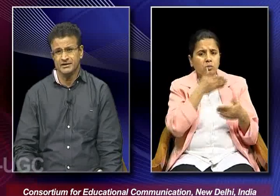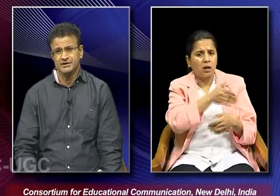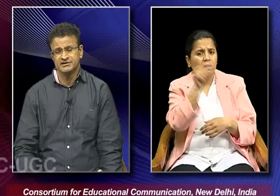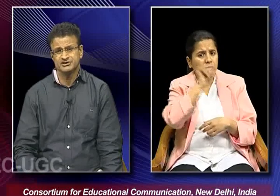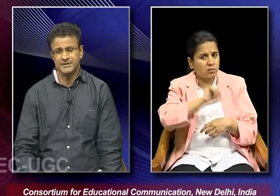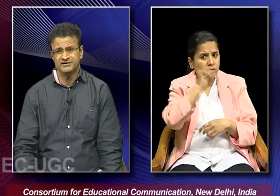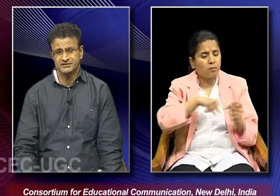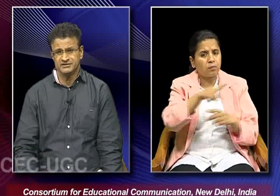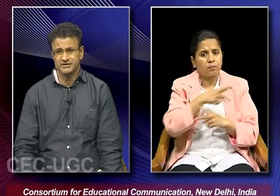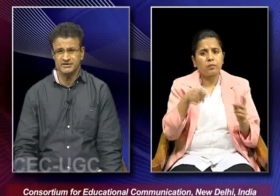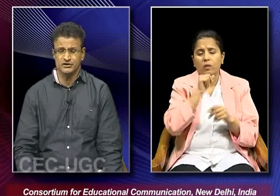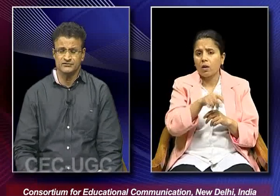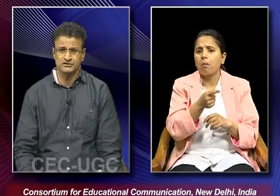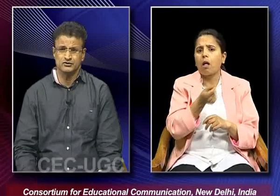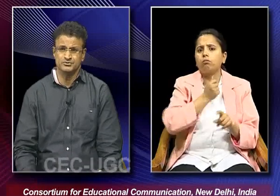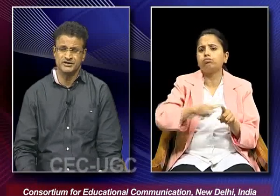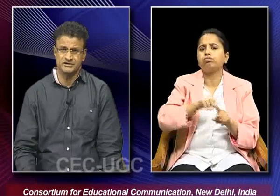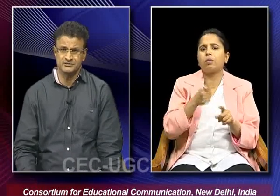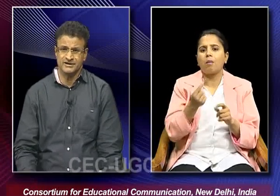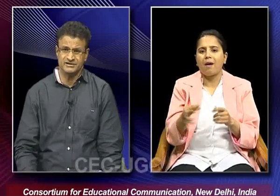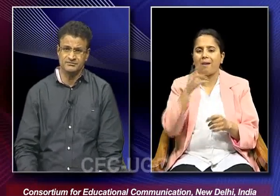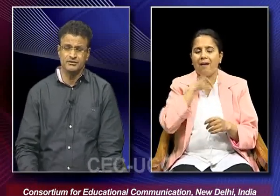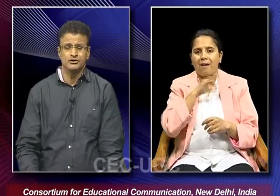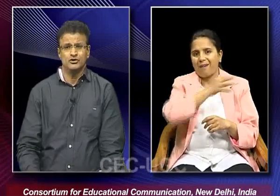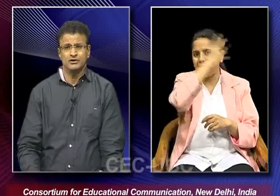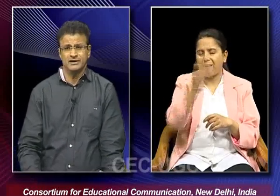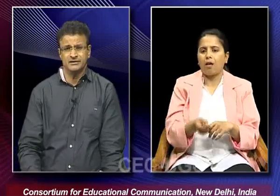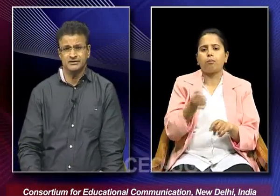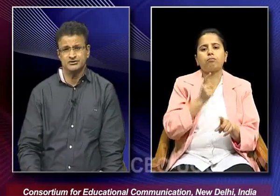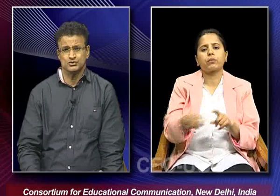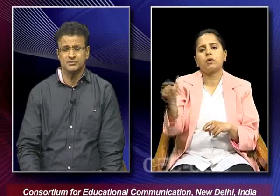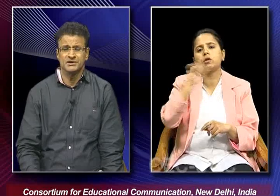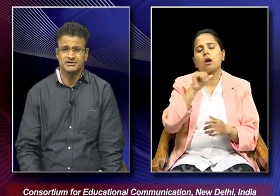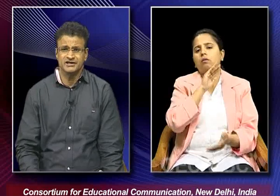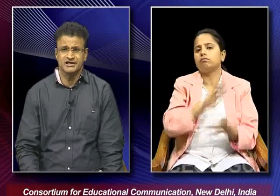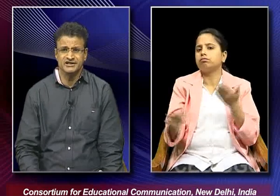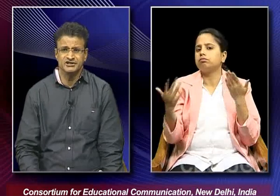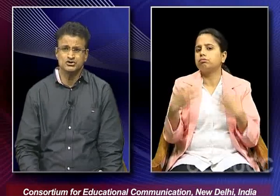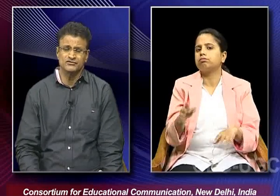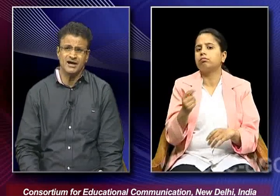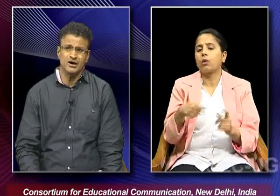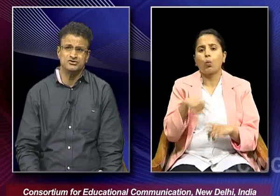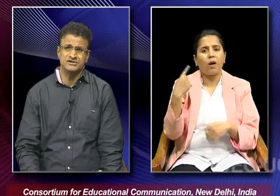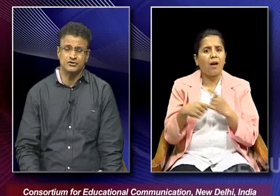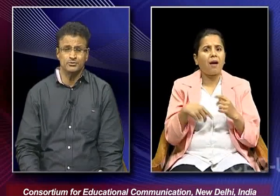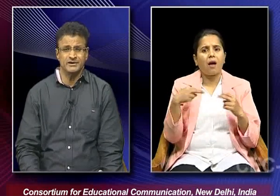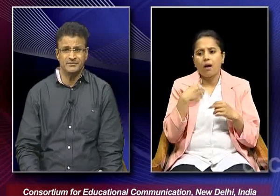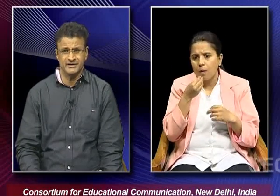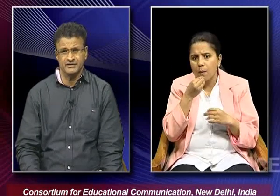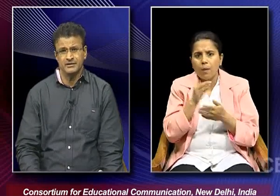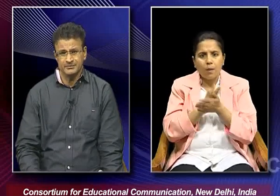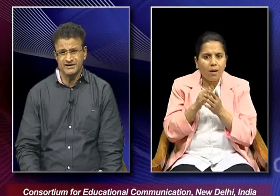men, they spent the money whatever was being earned by them on liquor, so the daily needs of the house, they were not